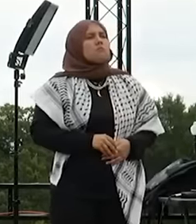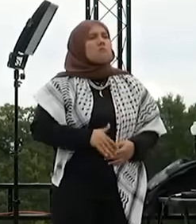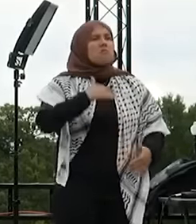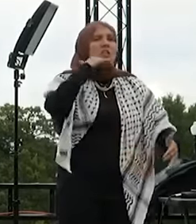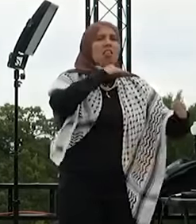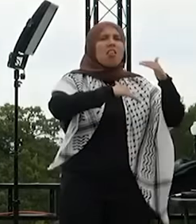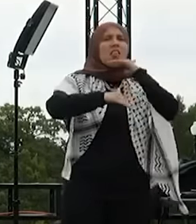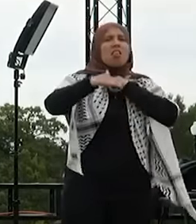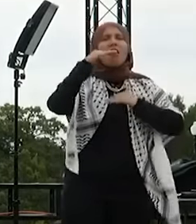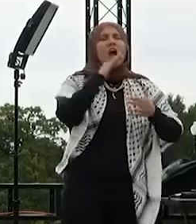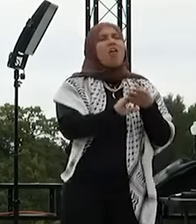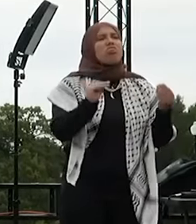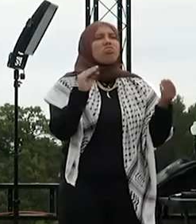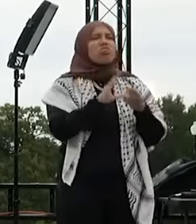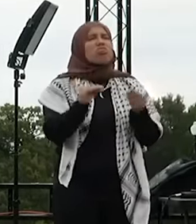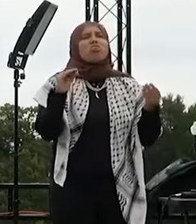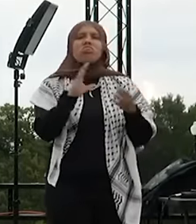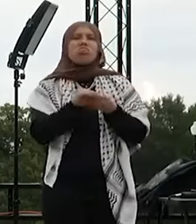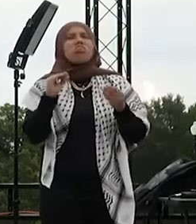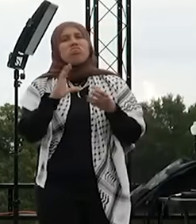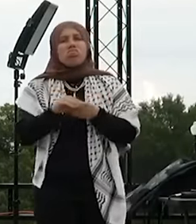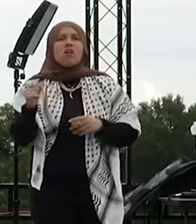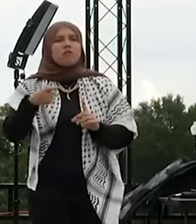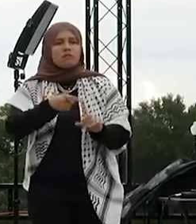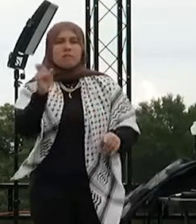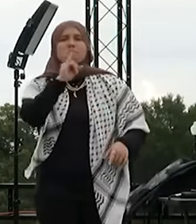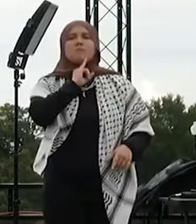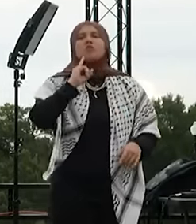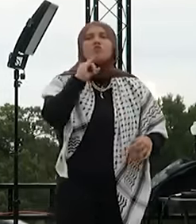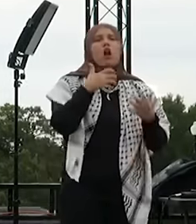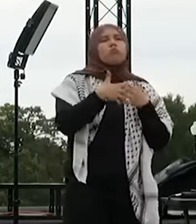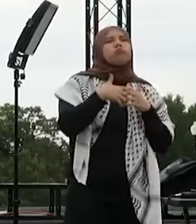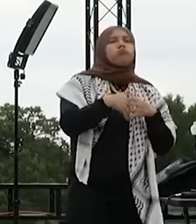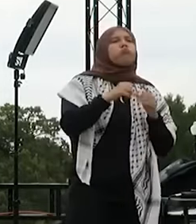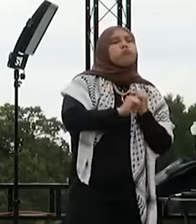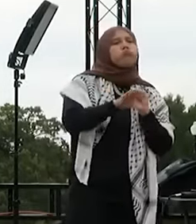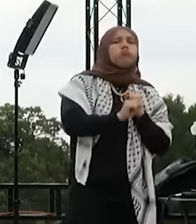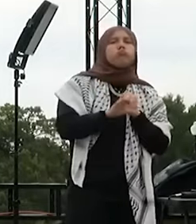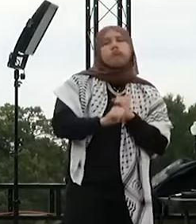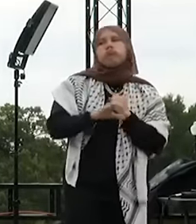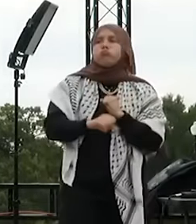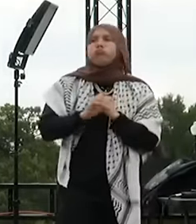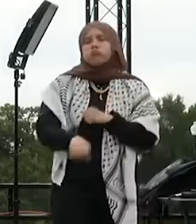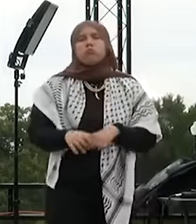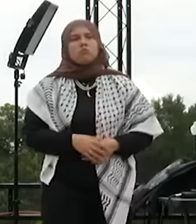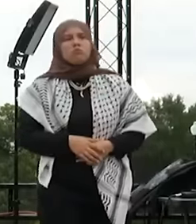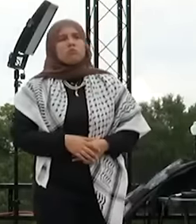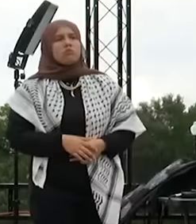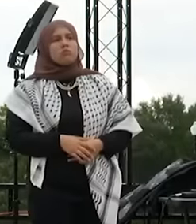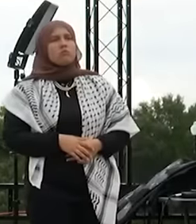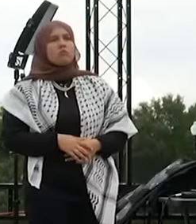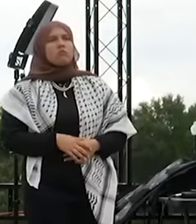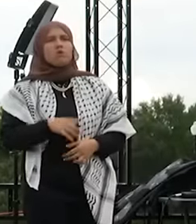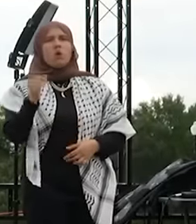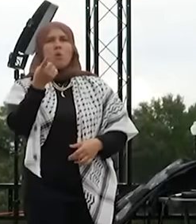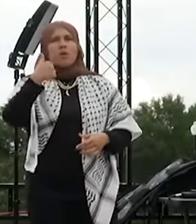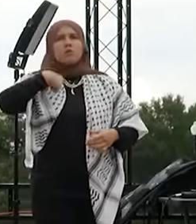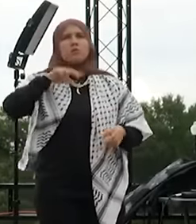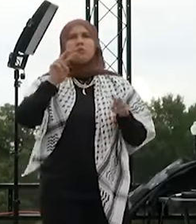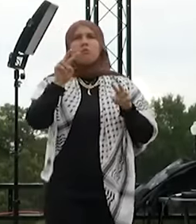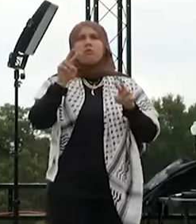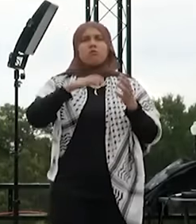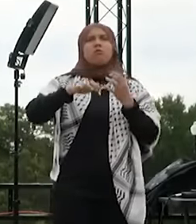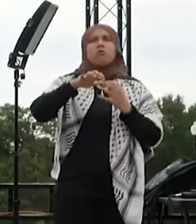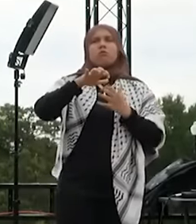been told by the Israeli PR machine that always throws us into confusion